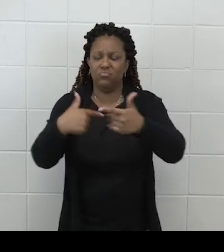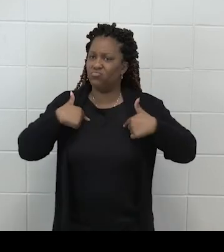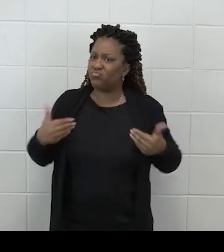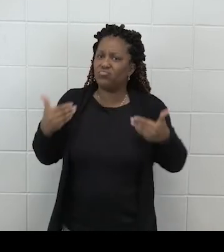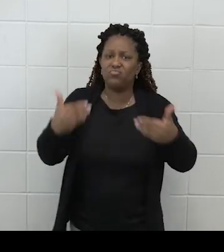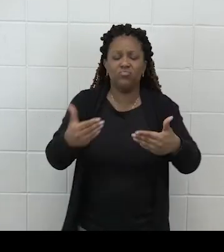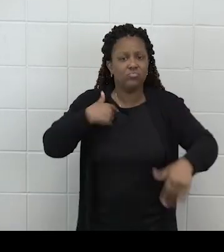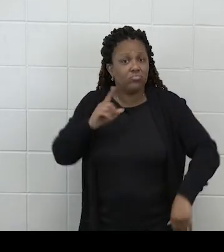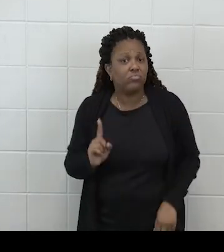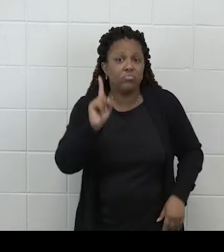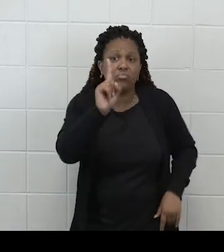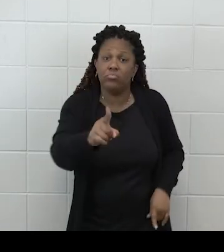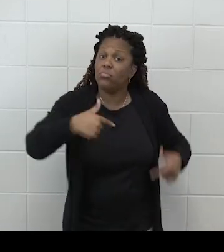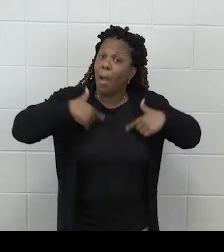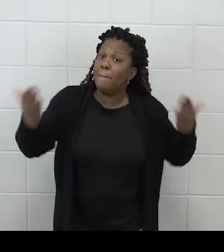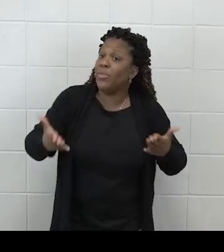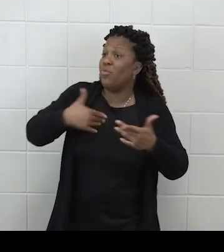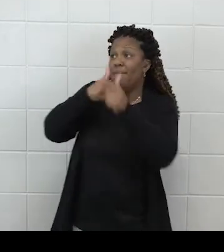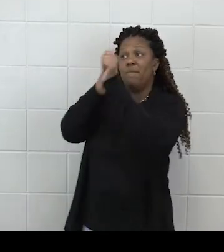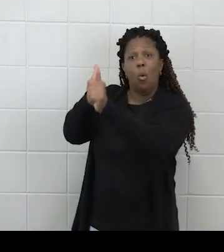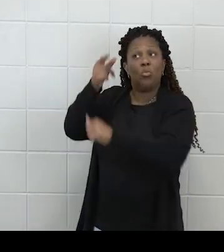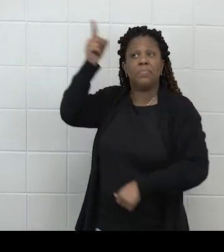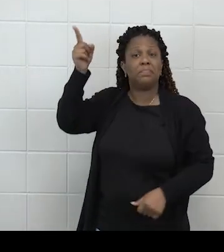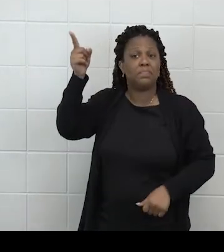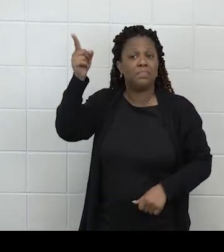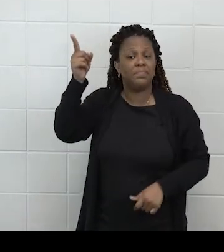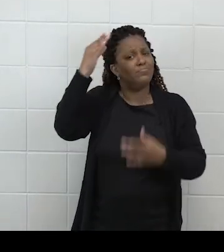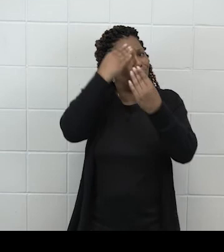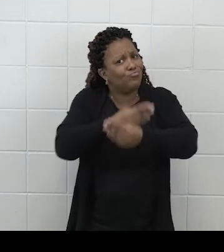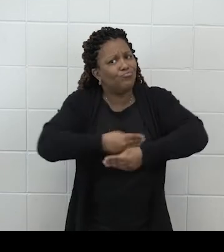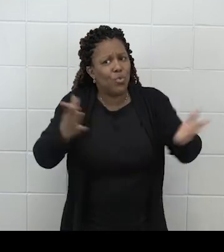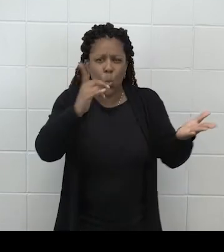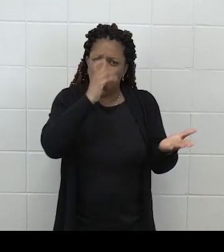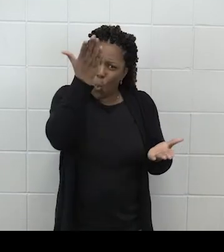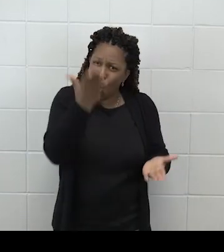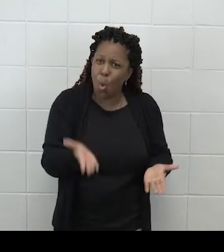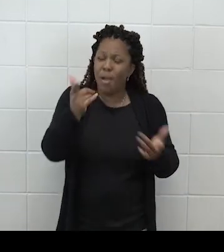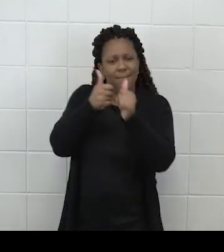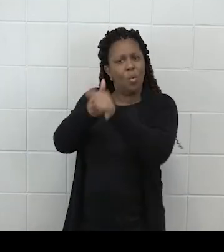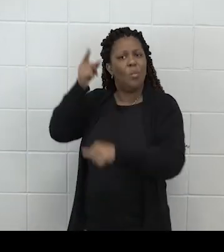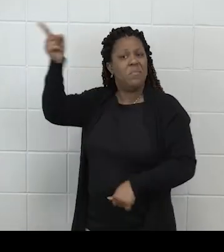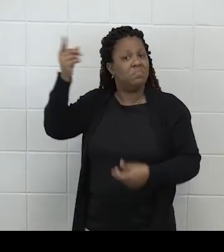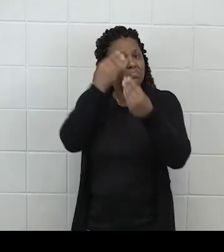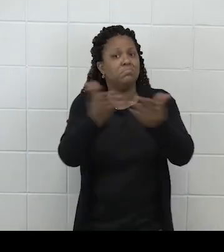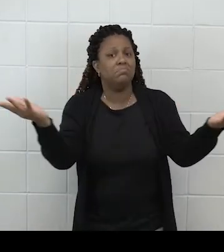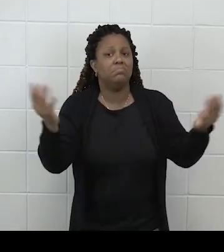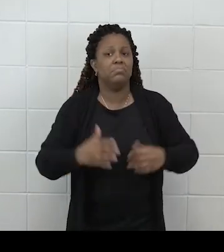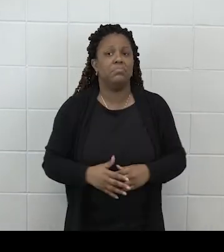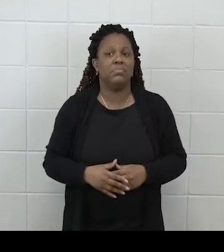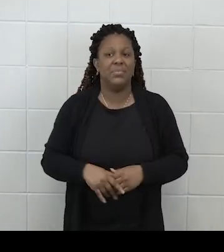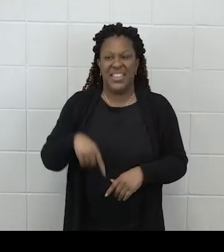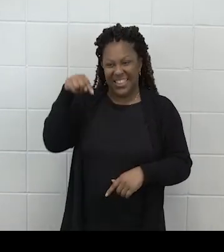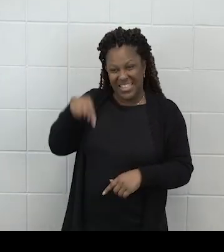and who you follow. For this is Jesus's plan for you, for me, and for the whole